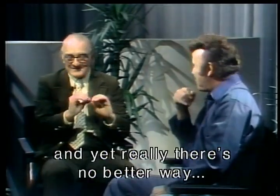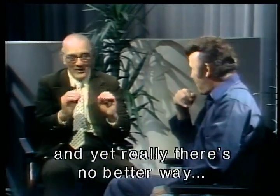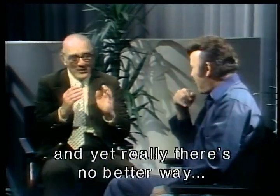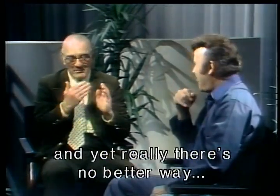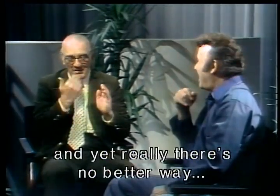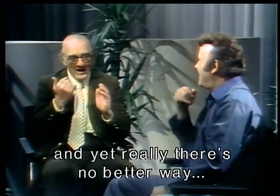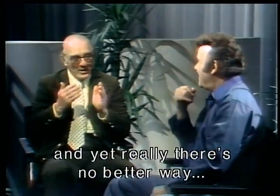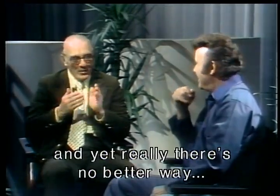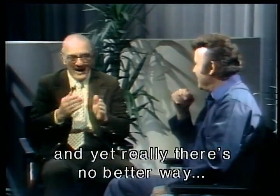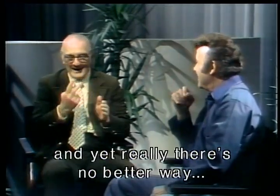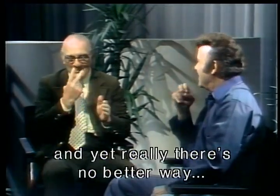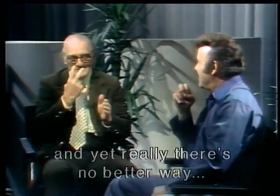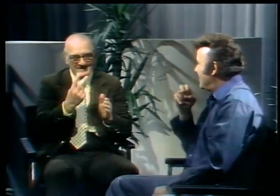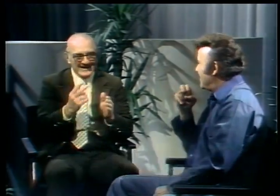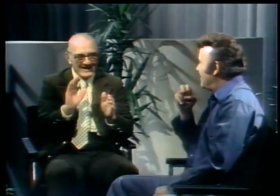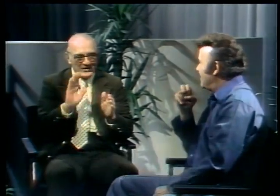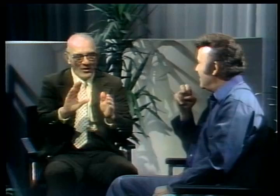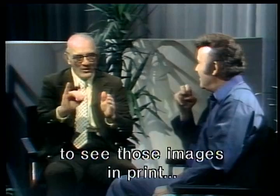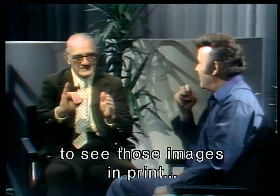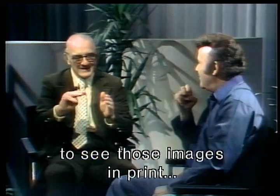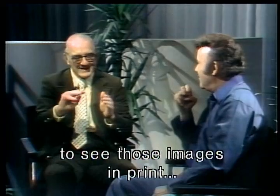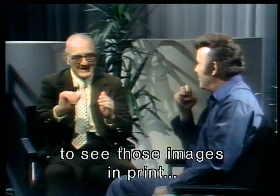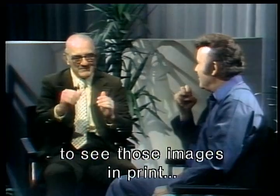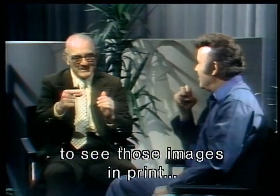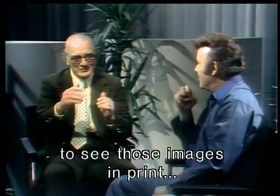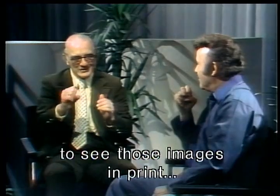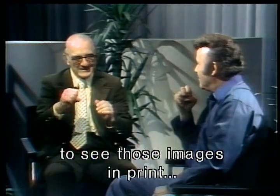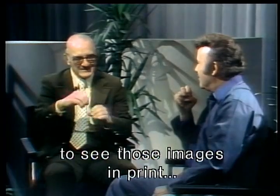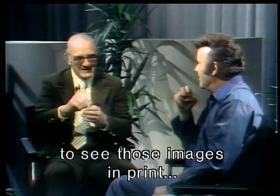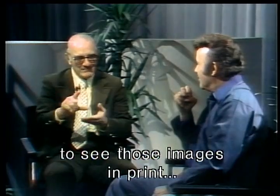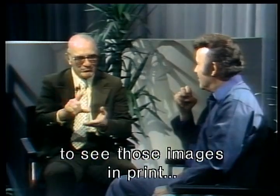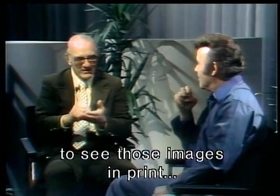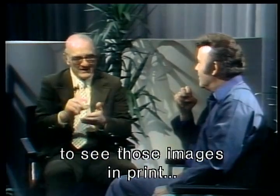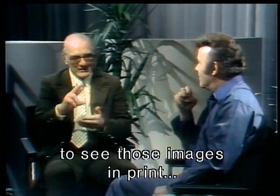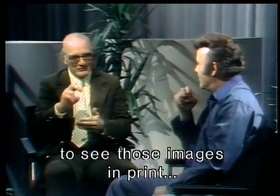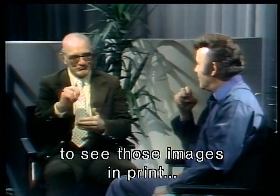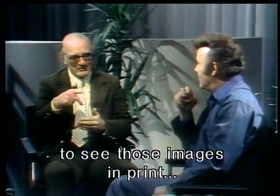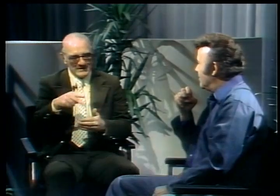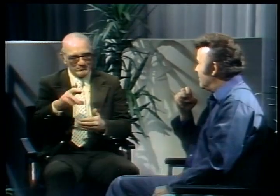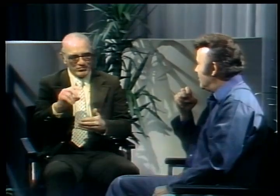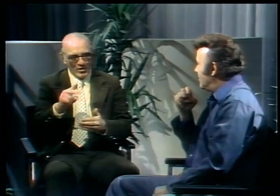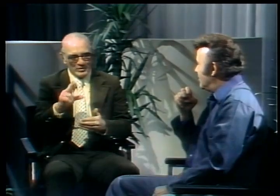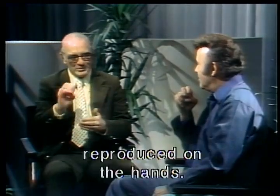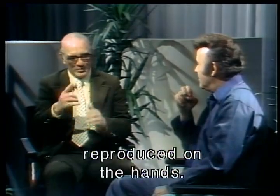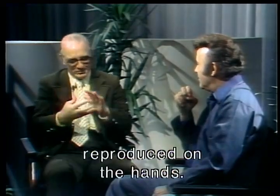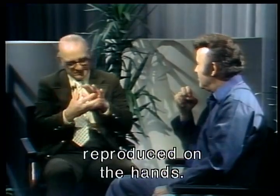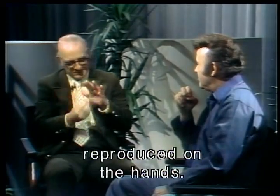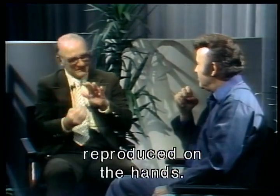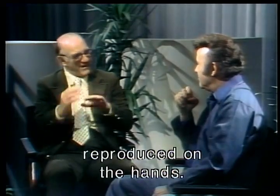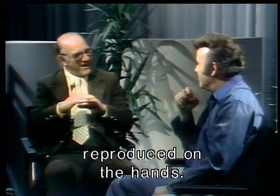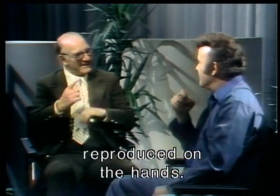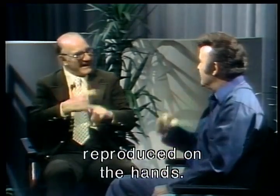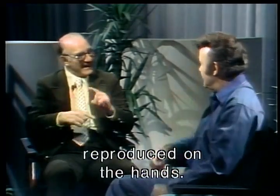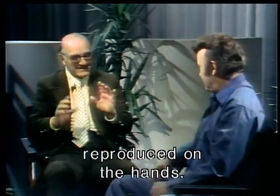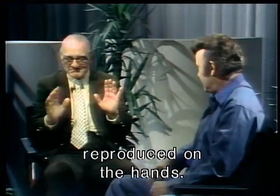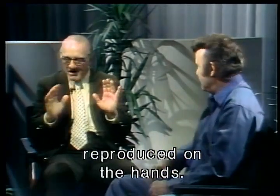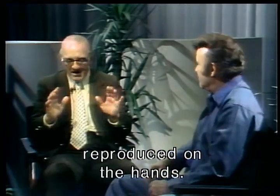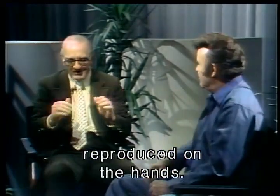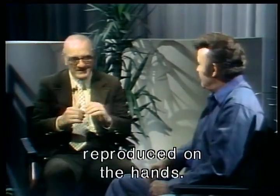no better way to see those images in print reproduced on the hands. Marvelous.